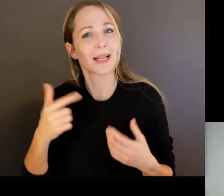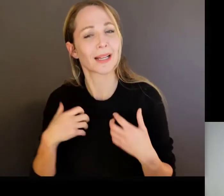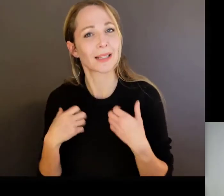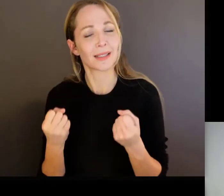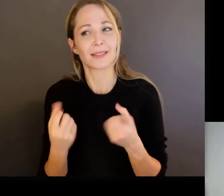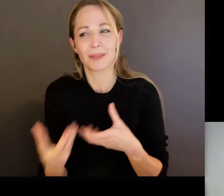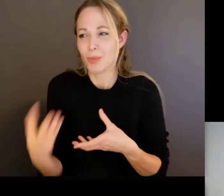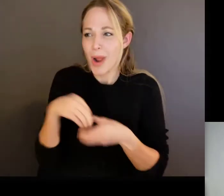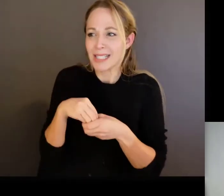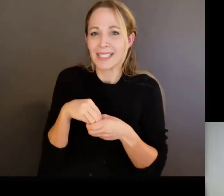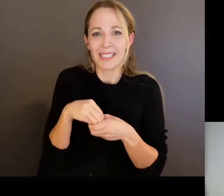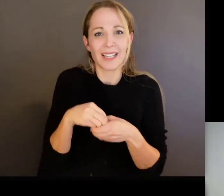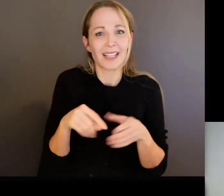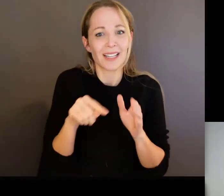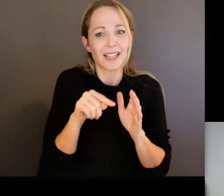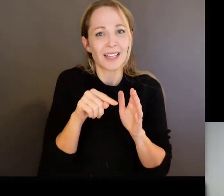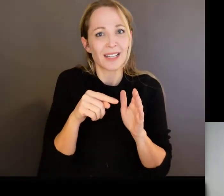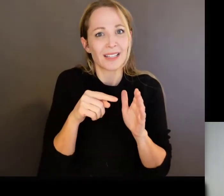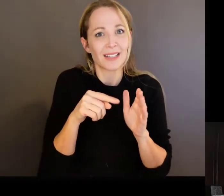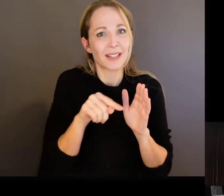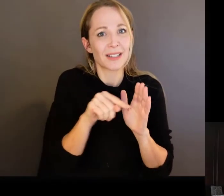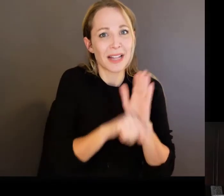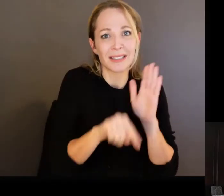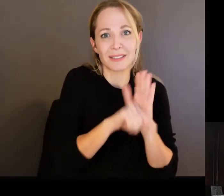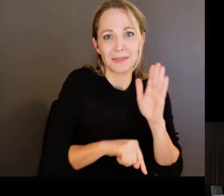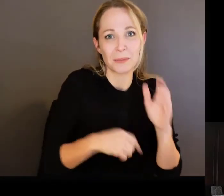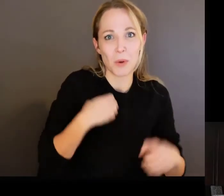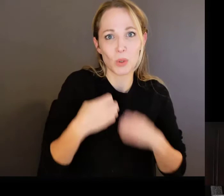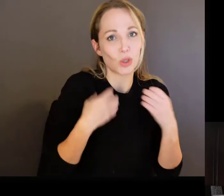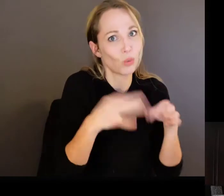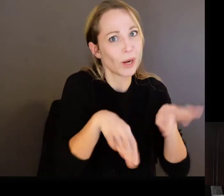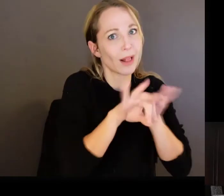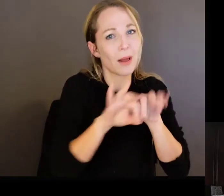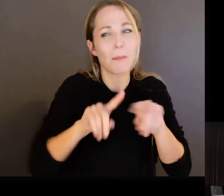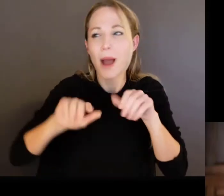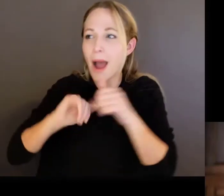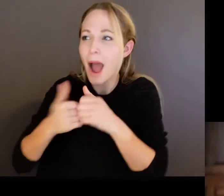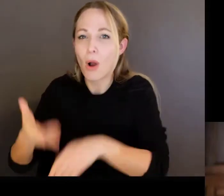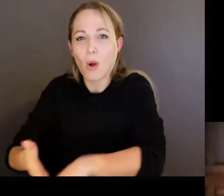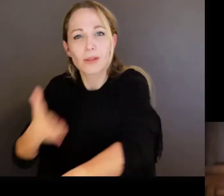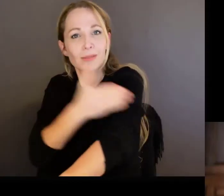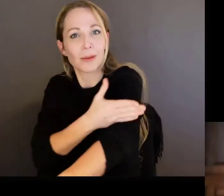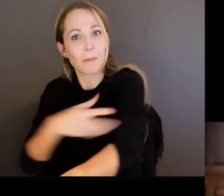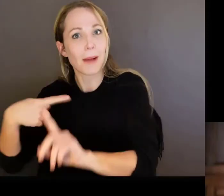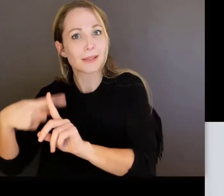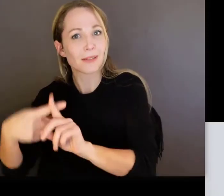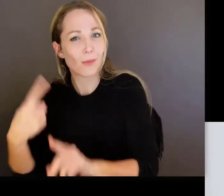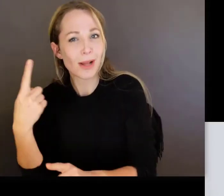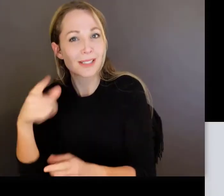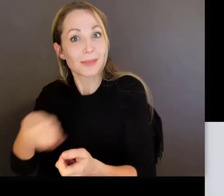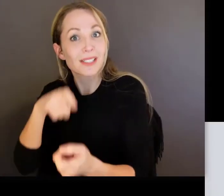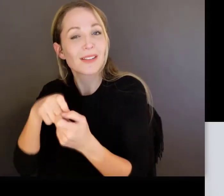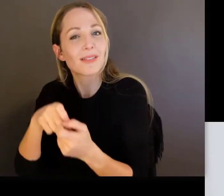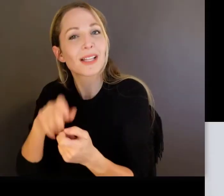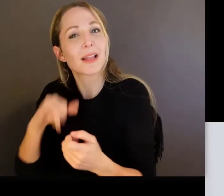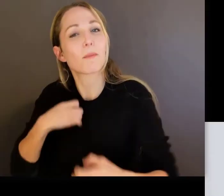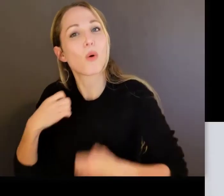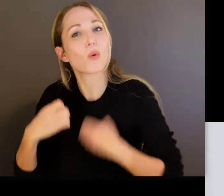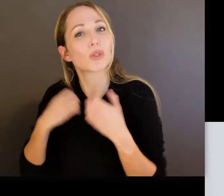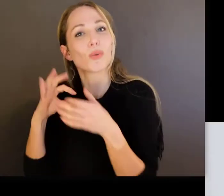emotions is critical, but how do we then cultivate pleasurable ones? Specifically, the emotion